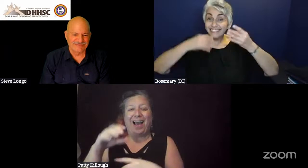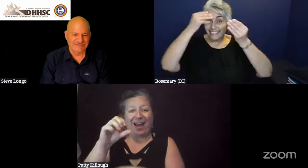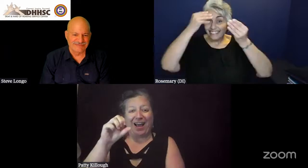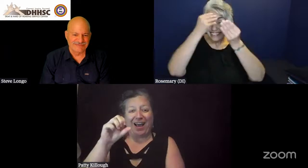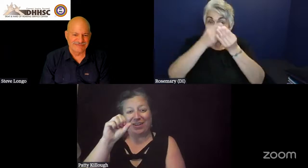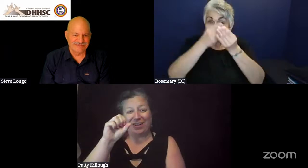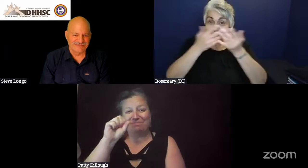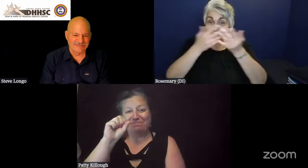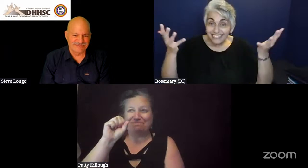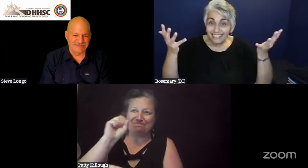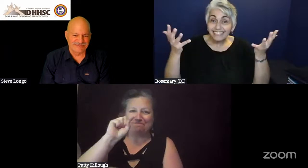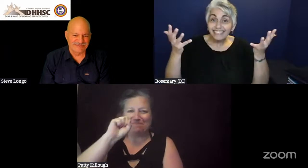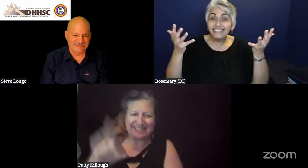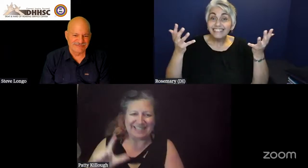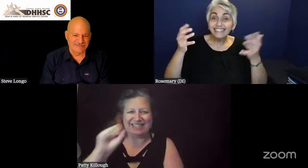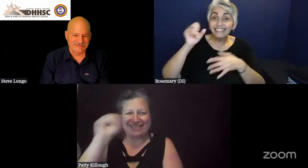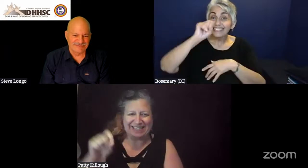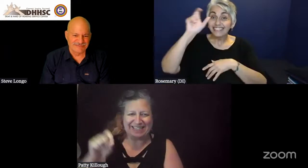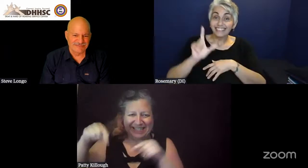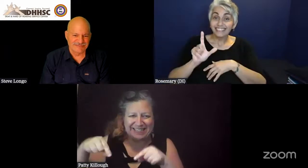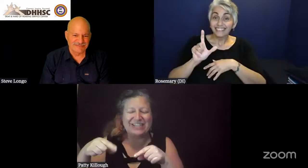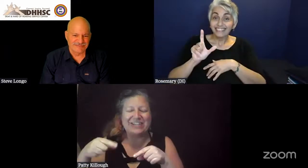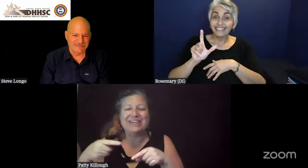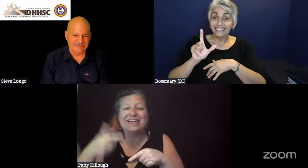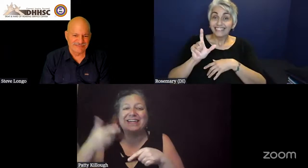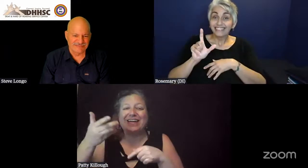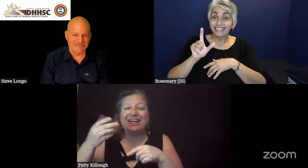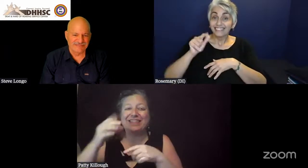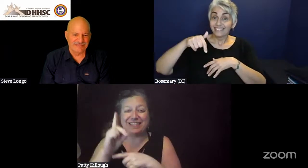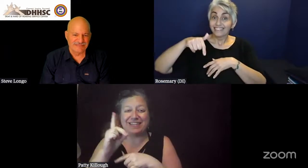you that we're some very exciting information.